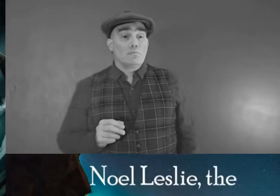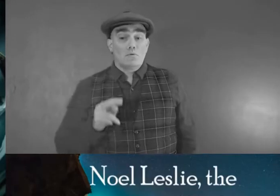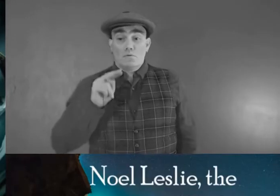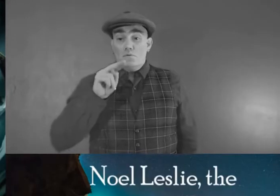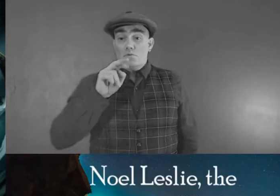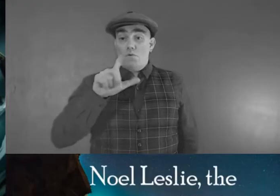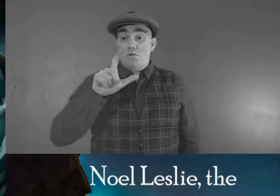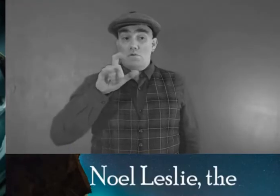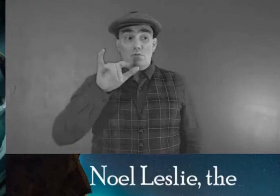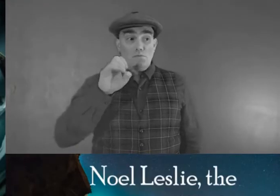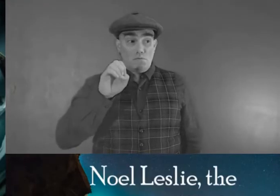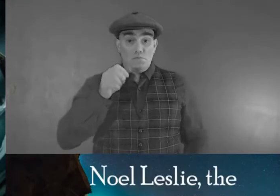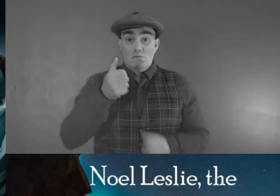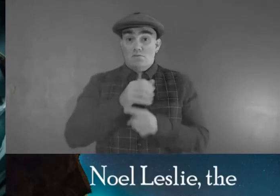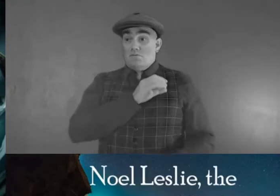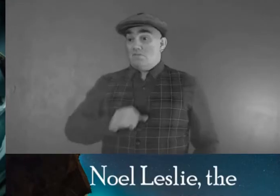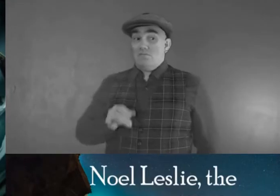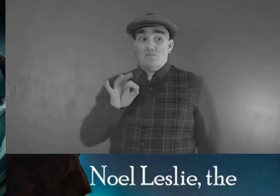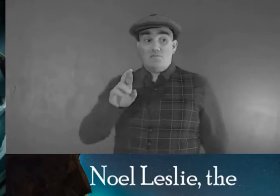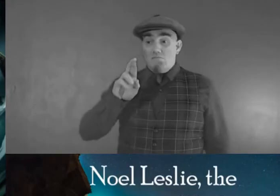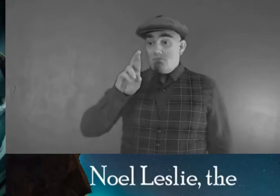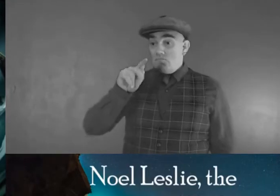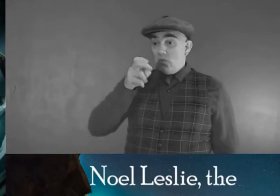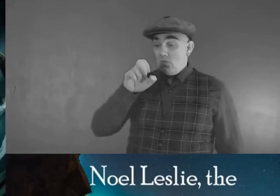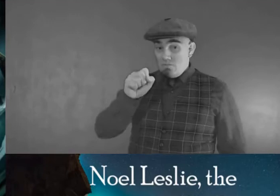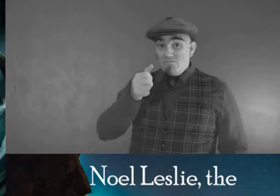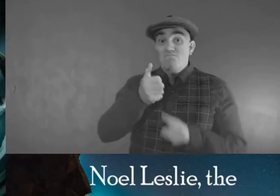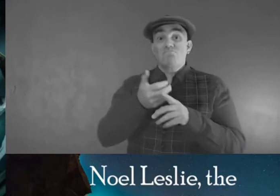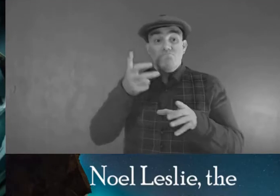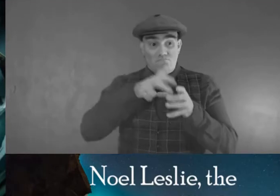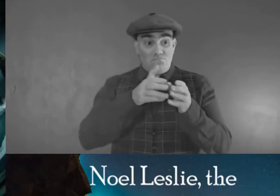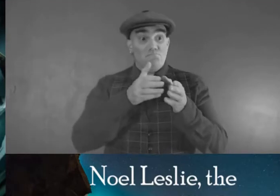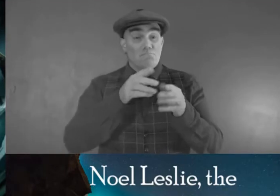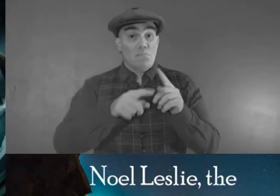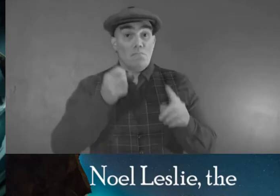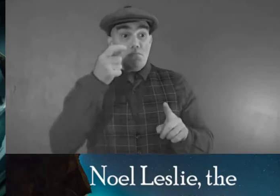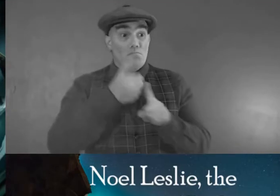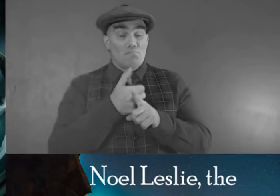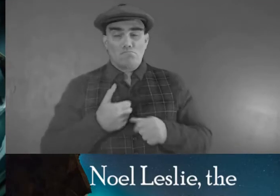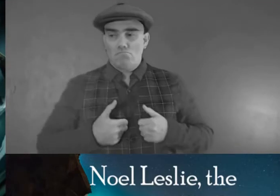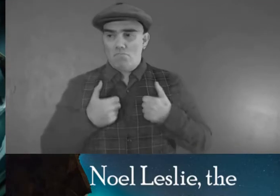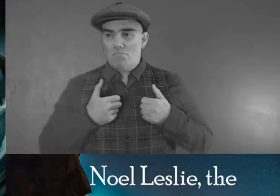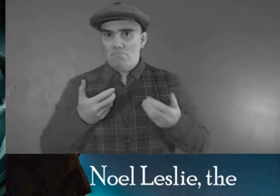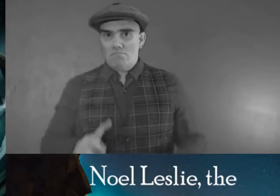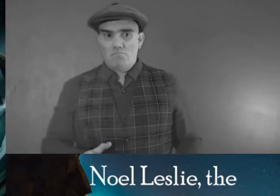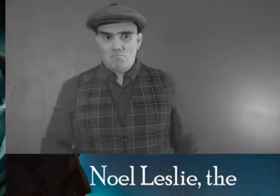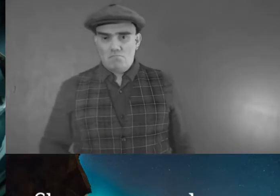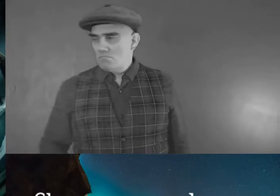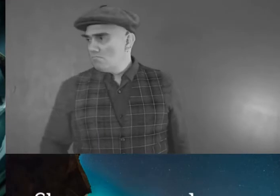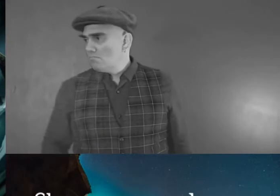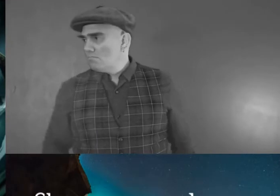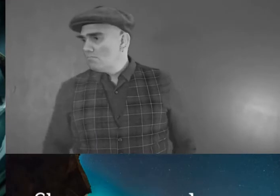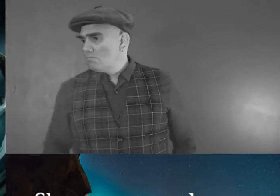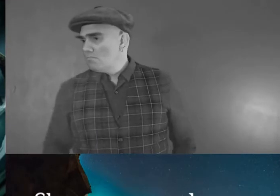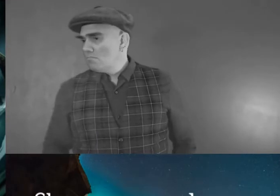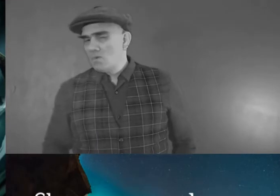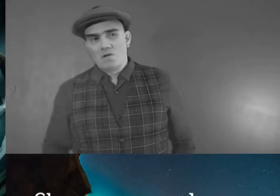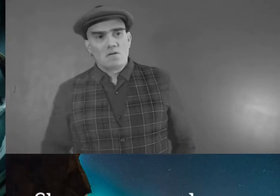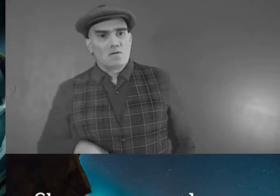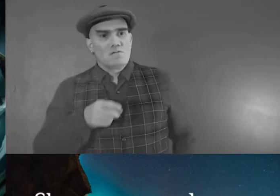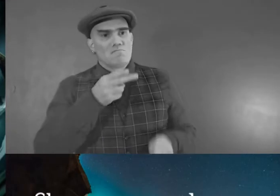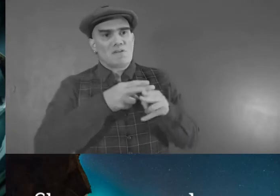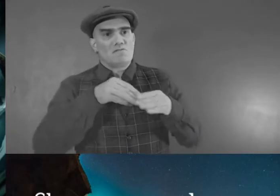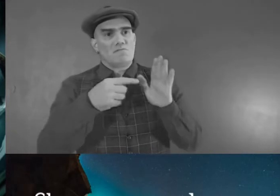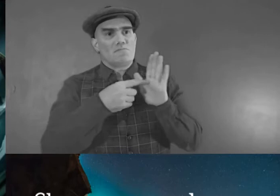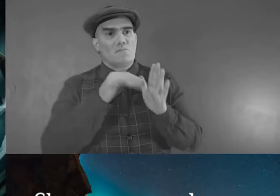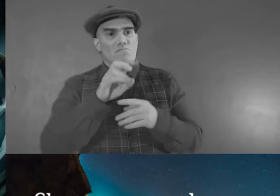Noah Leslie, the Countess of France, was also on board, but she survived. She is mentioned in